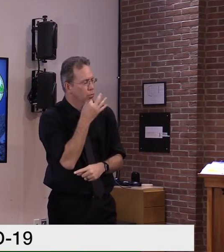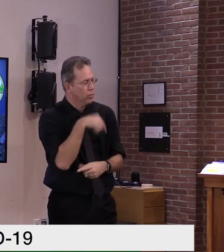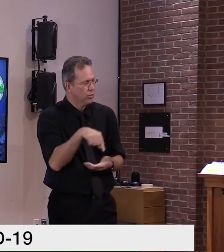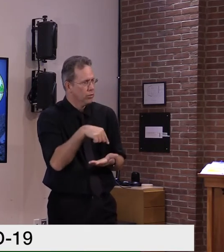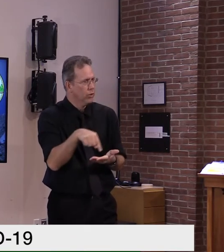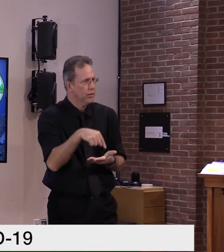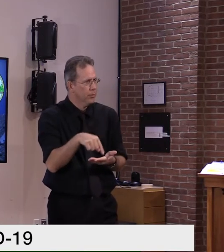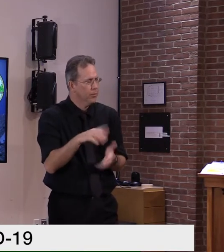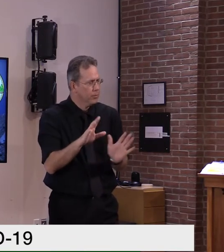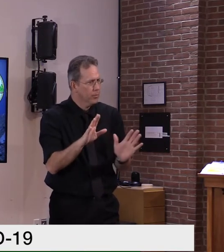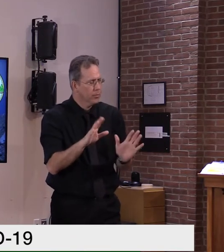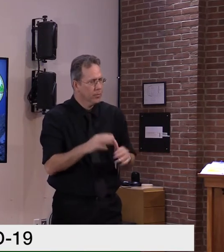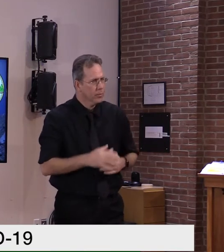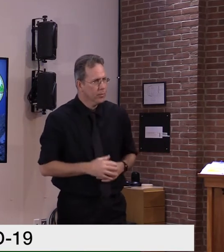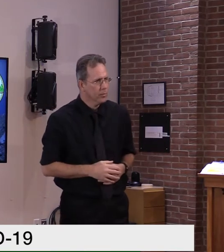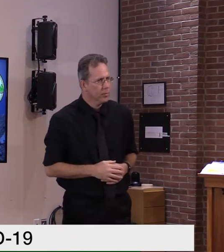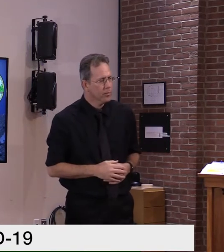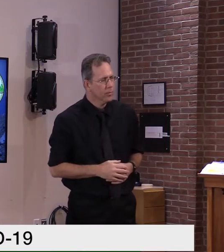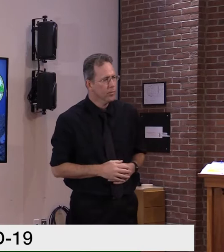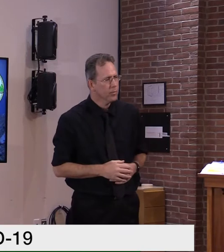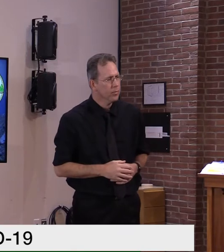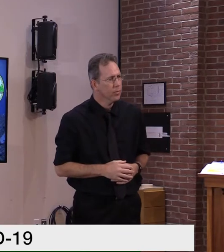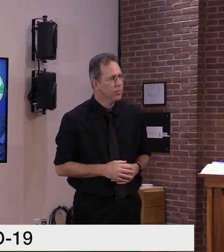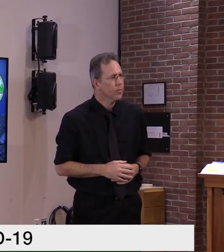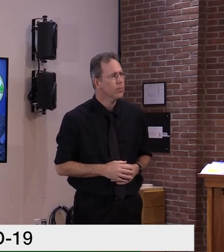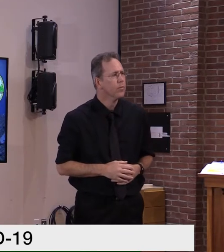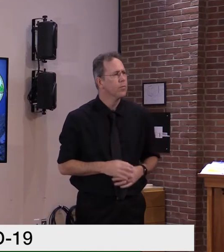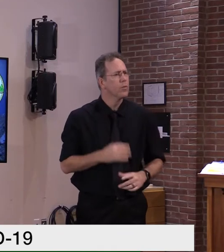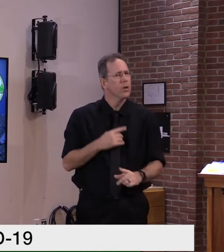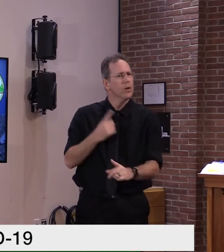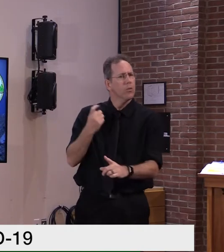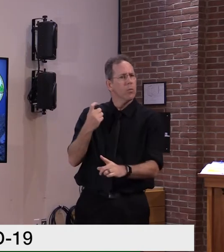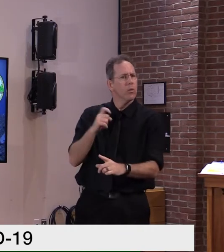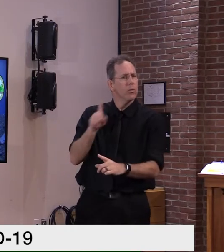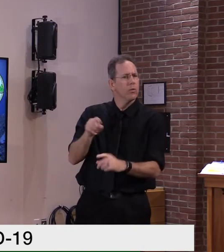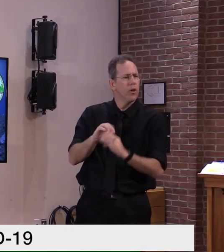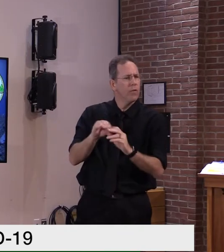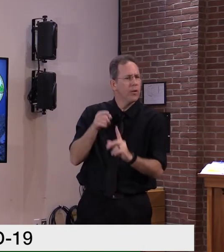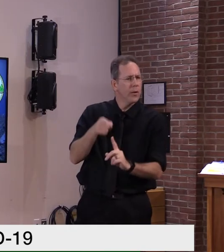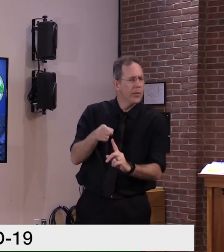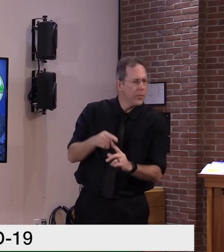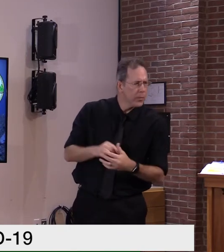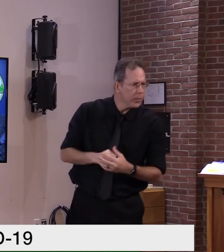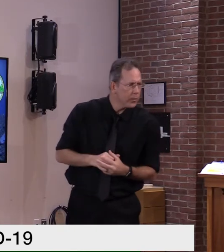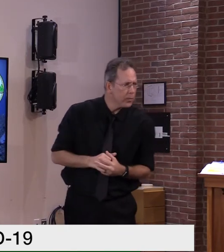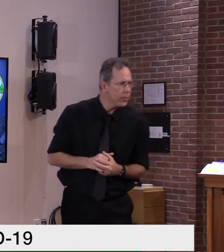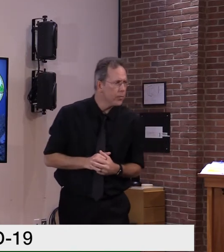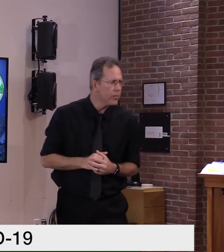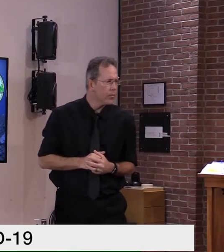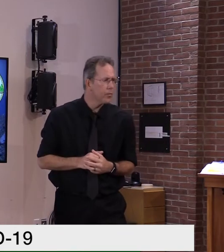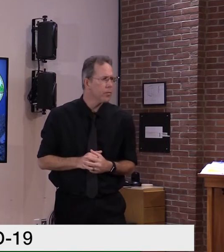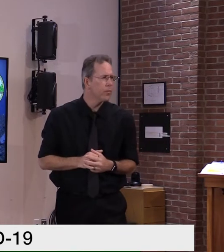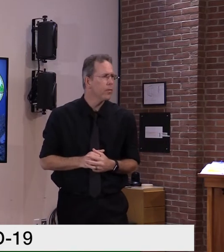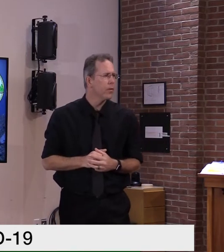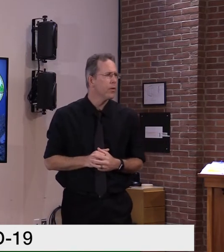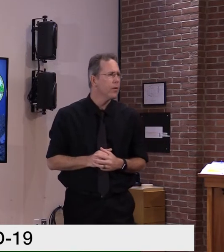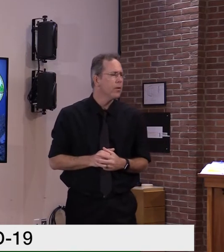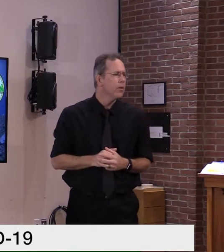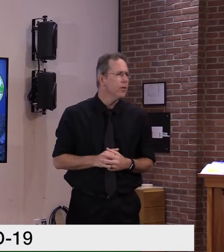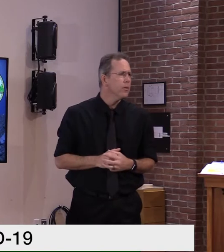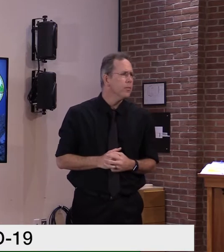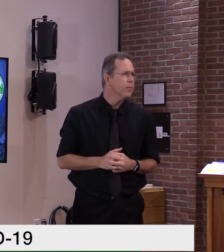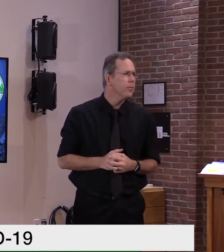Okay, great. And one other clarification question that came up, and I talked about